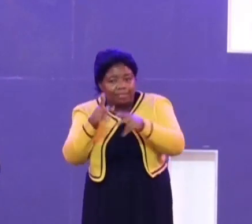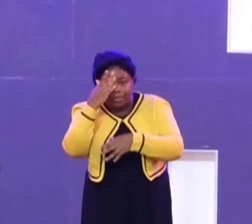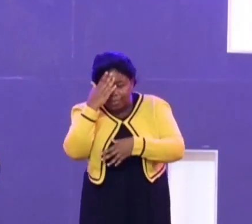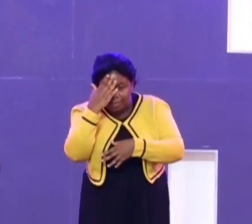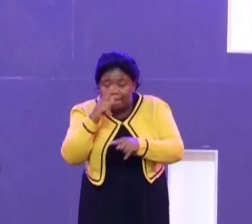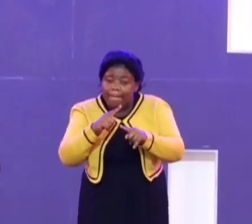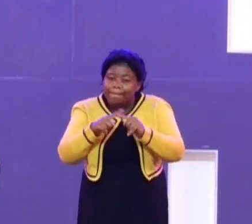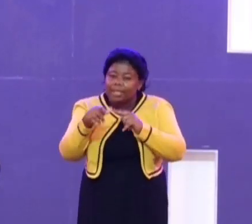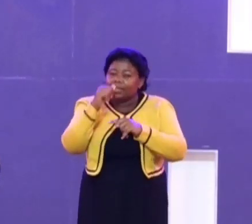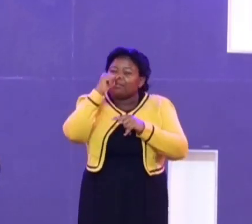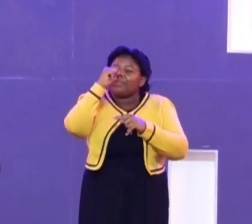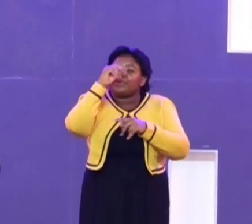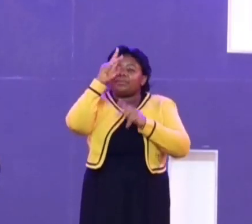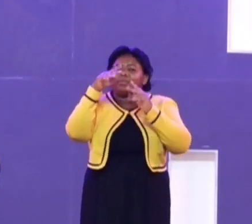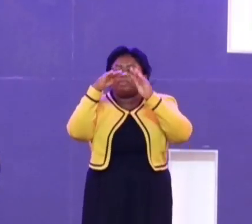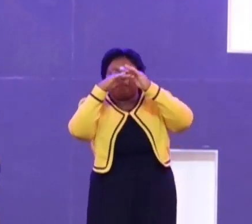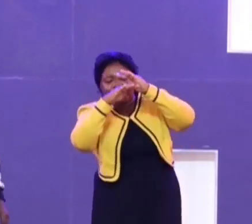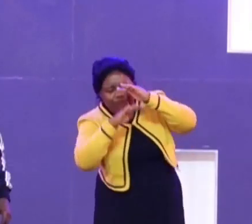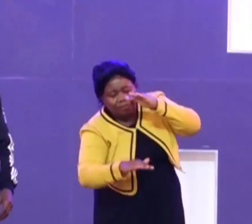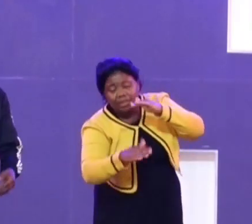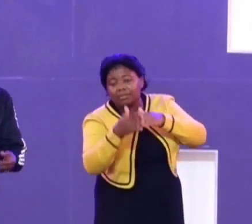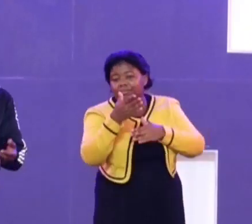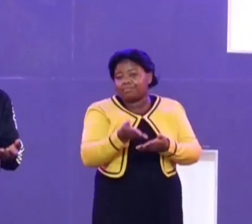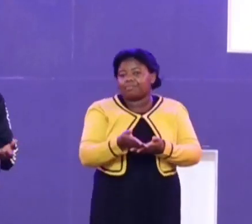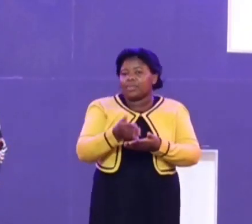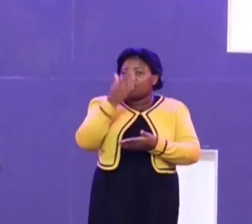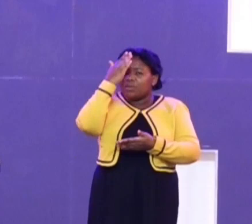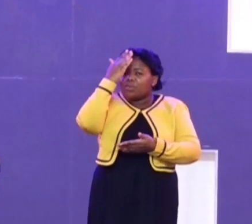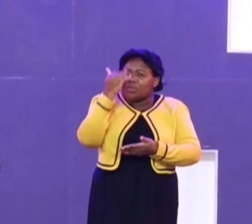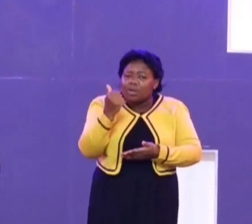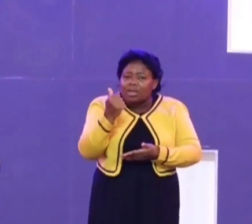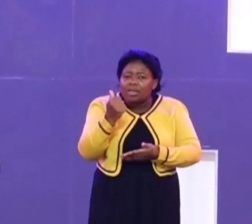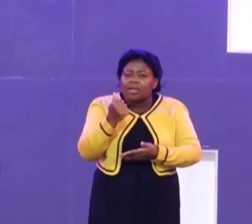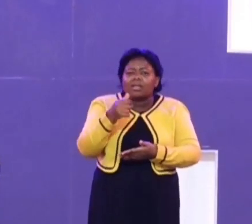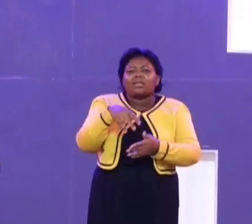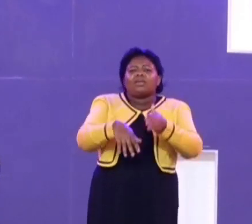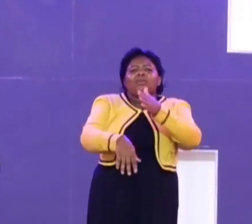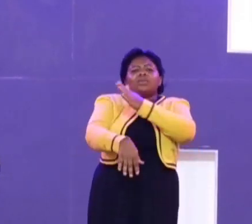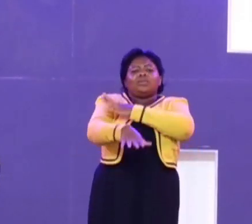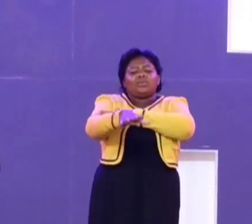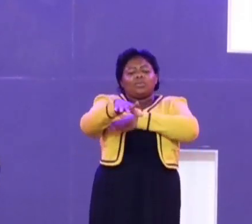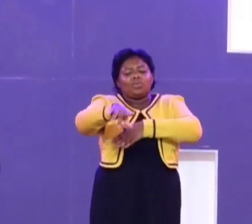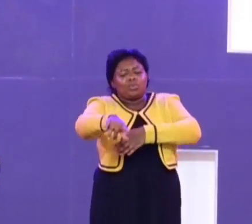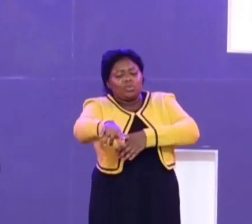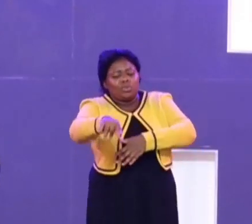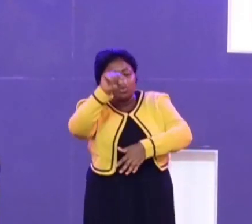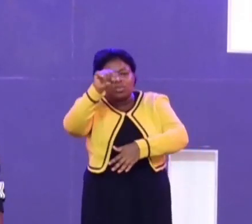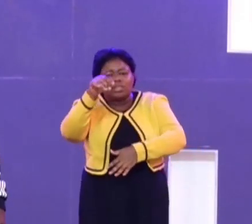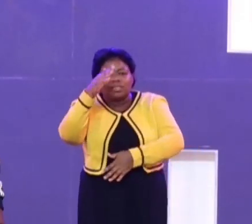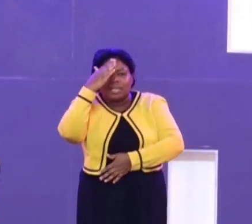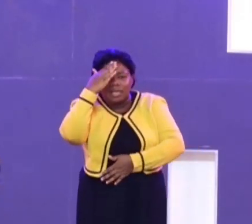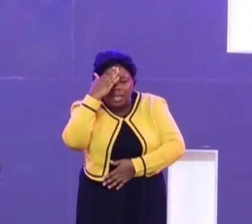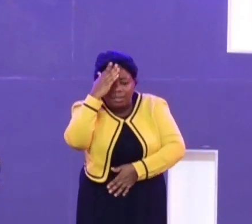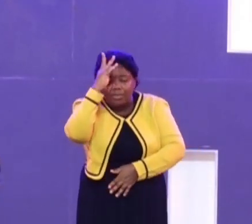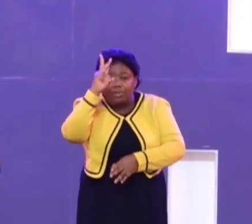malala abasabusa. But those who are proud, he brings them down. Lwaki mukama bwalonze okubabiri owokuyimusa ayimusiza mwetowaze? Why does the